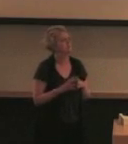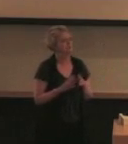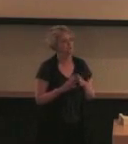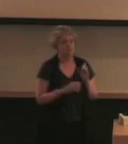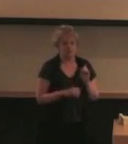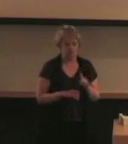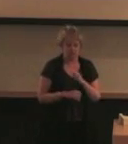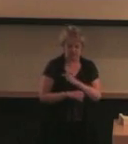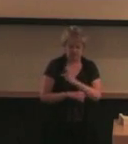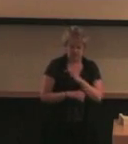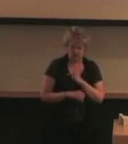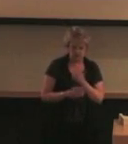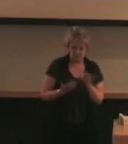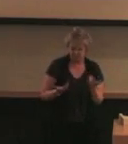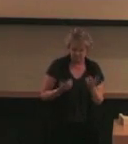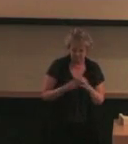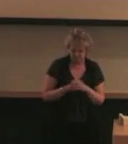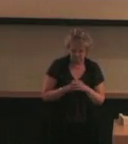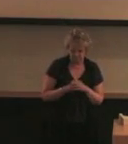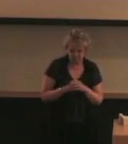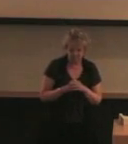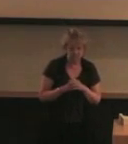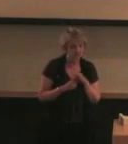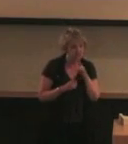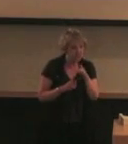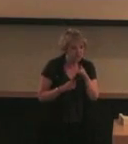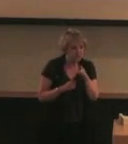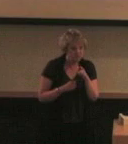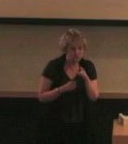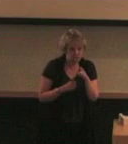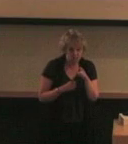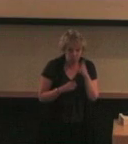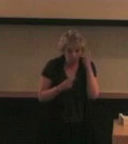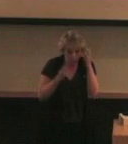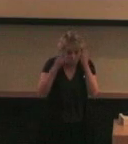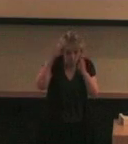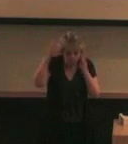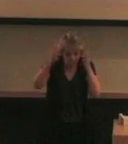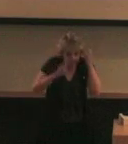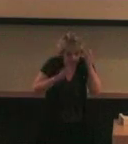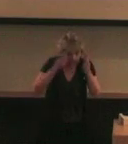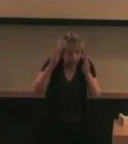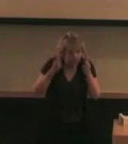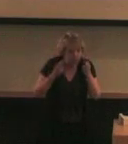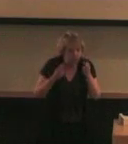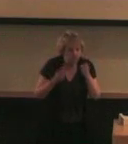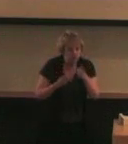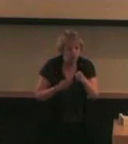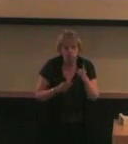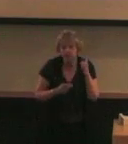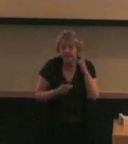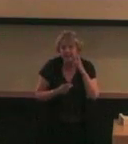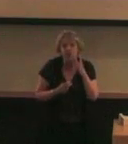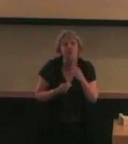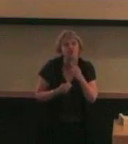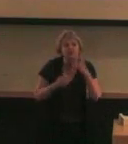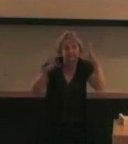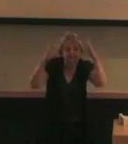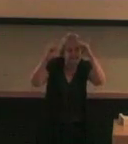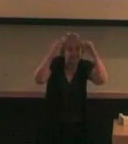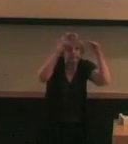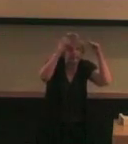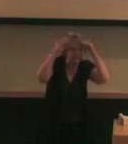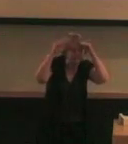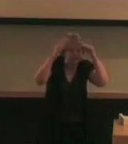ask a patient a question, let's say, do you have hallucinations? Let's say, do you have auditory hallucinations?